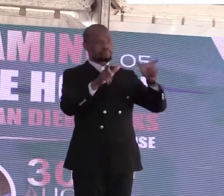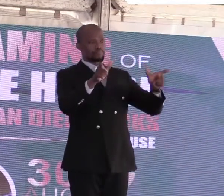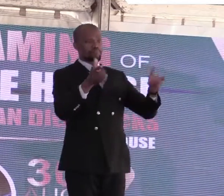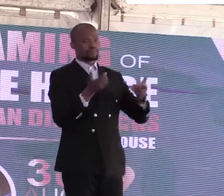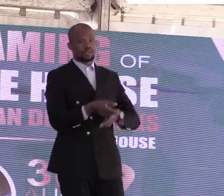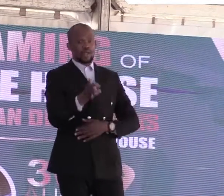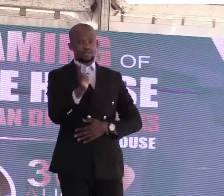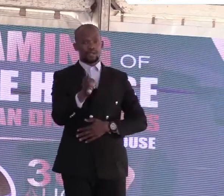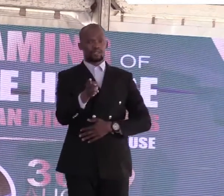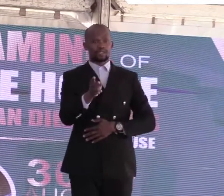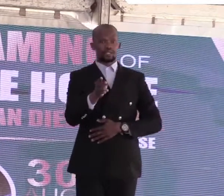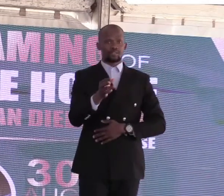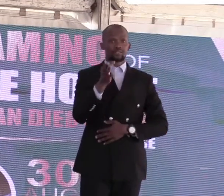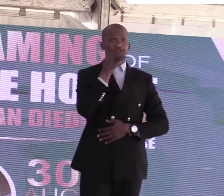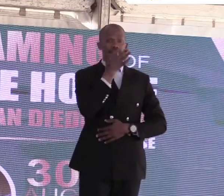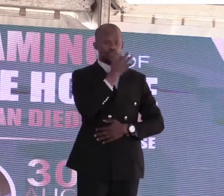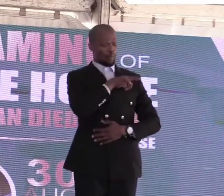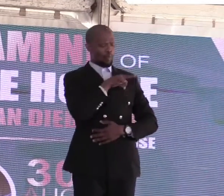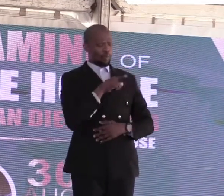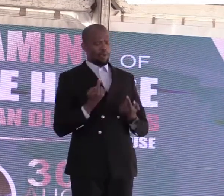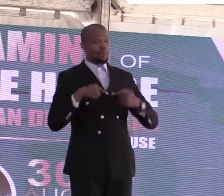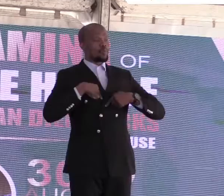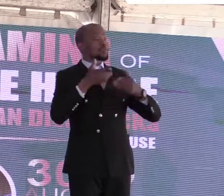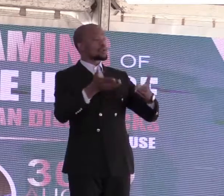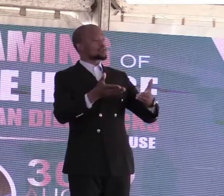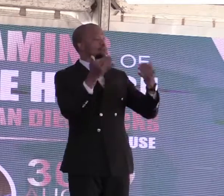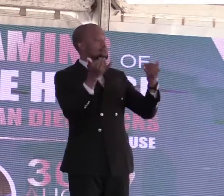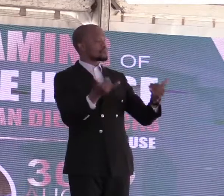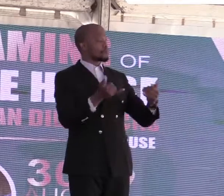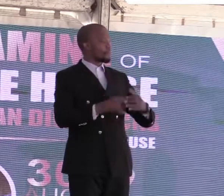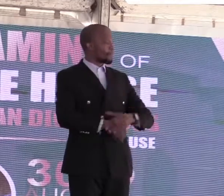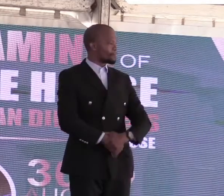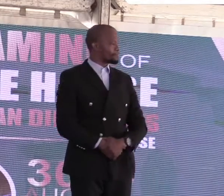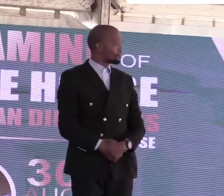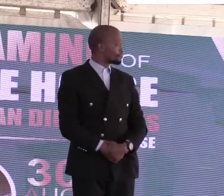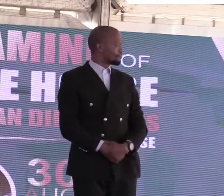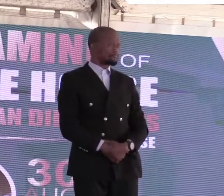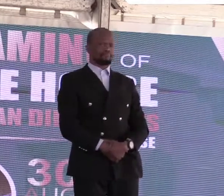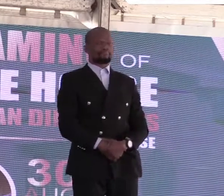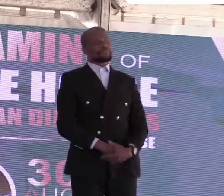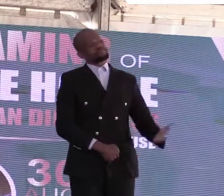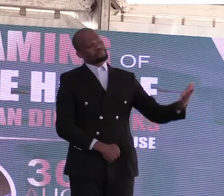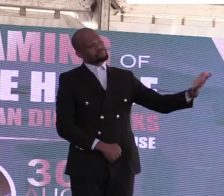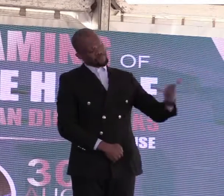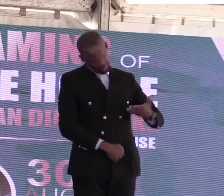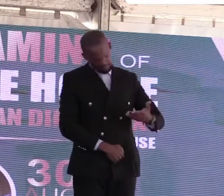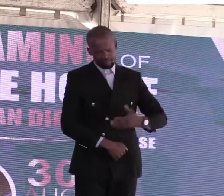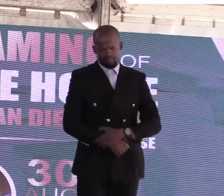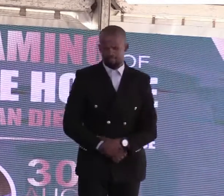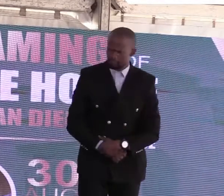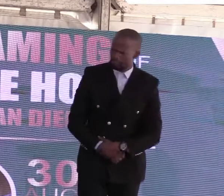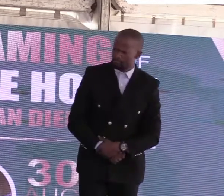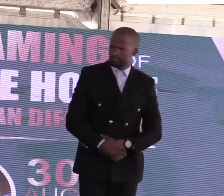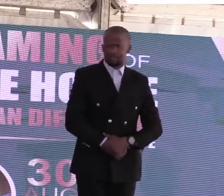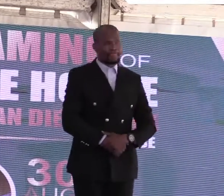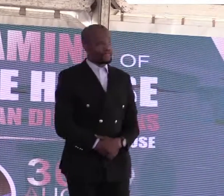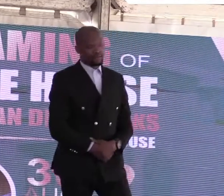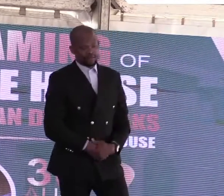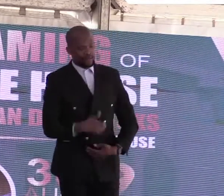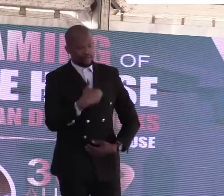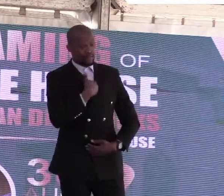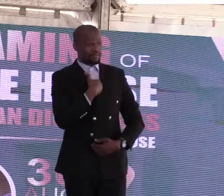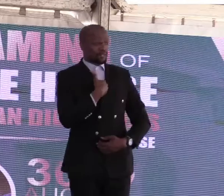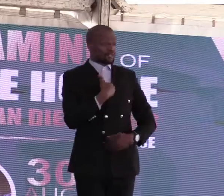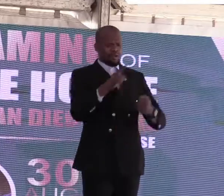and also indicate why we are here today. As she is coming here, and this is